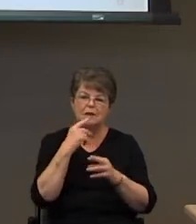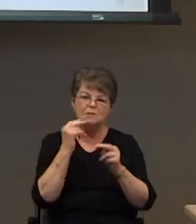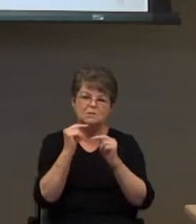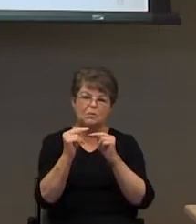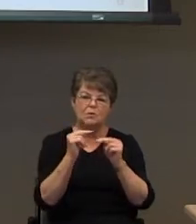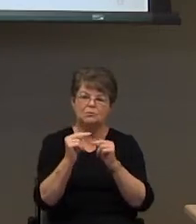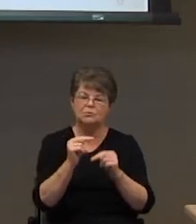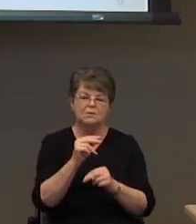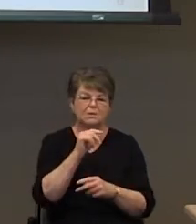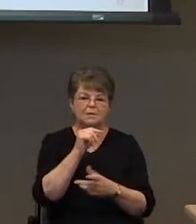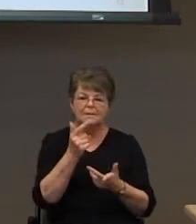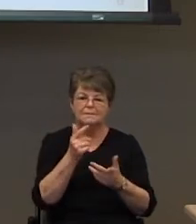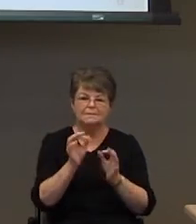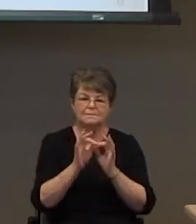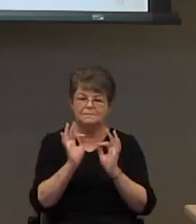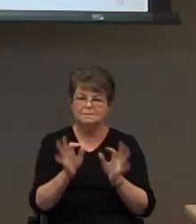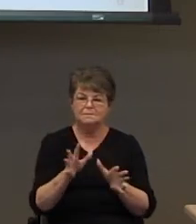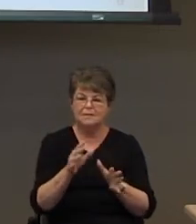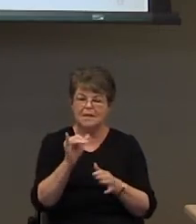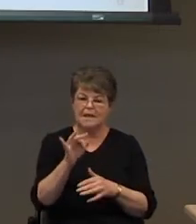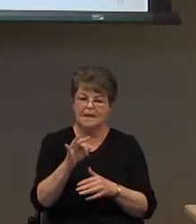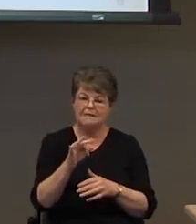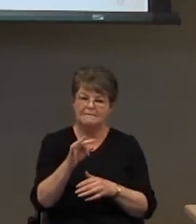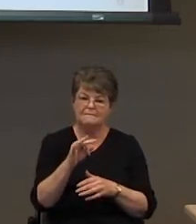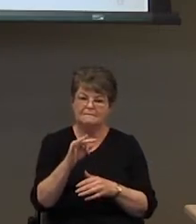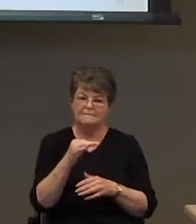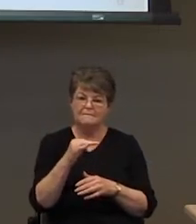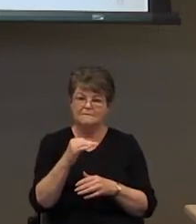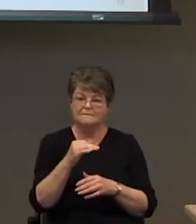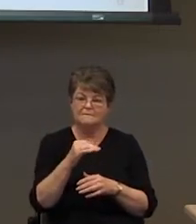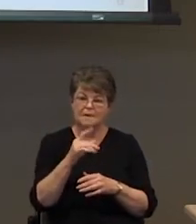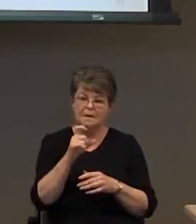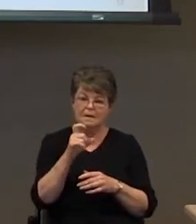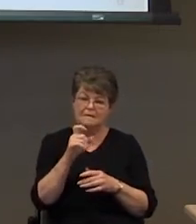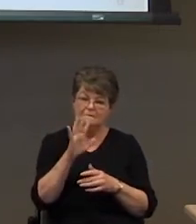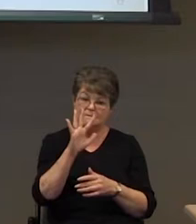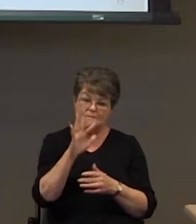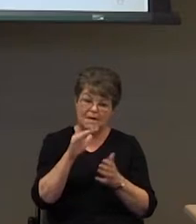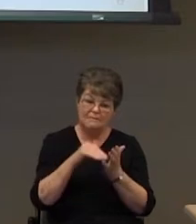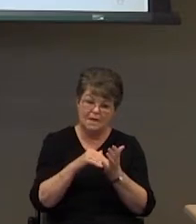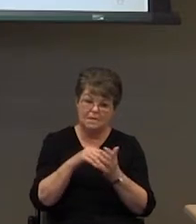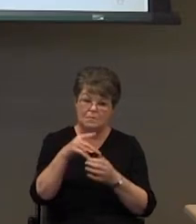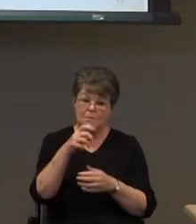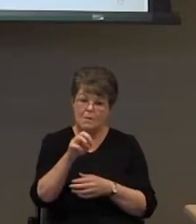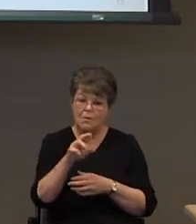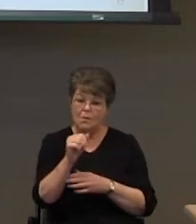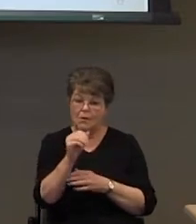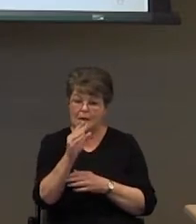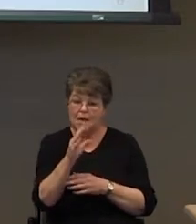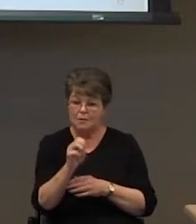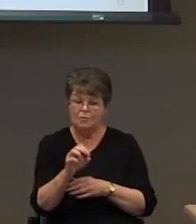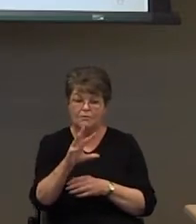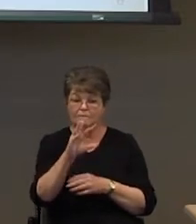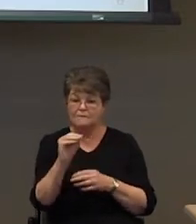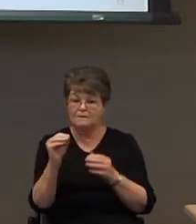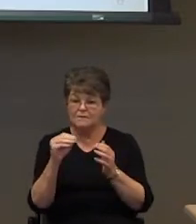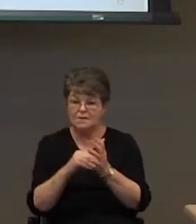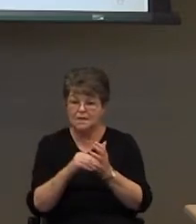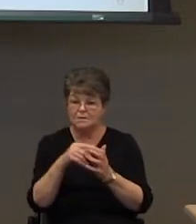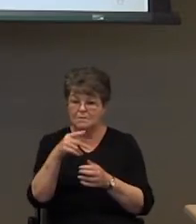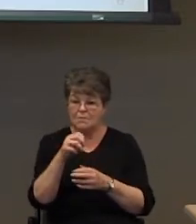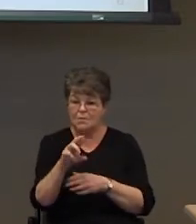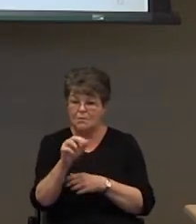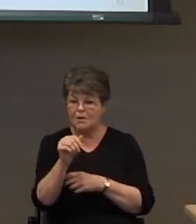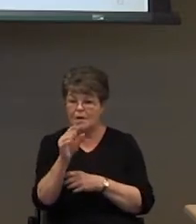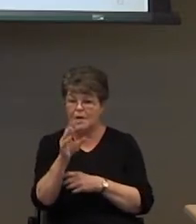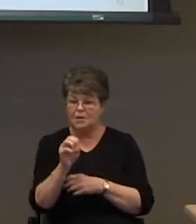negotiable. That does not do anything for them because is it $5,000 an acre? Is it $50,000 an acre? And a lot of times they're making those types of decisions before they ever even reach